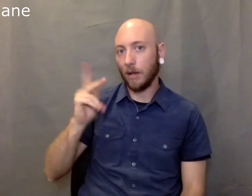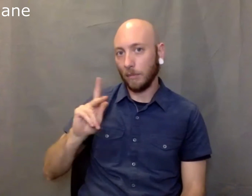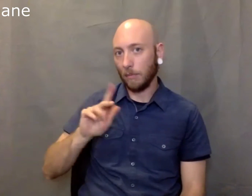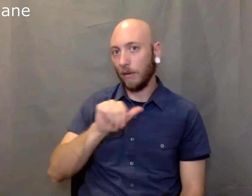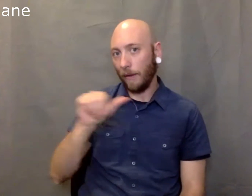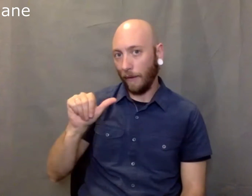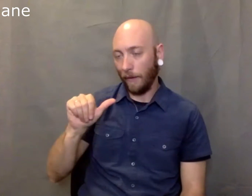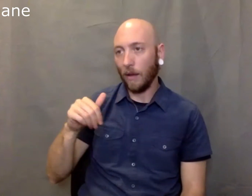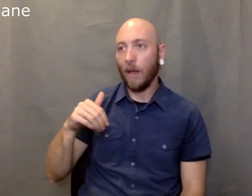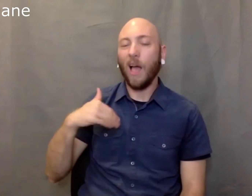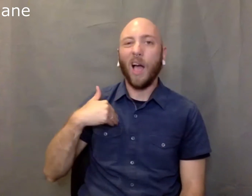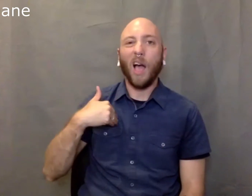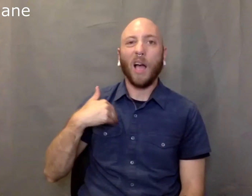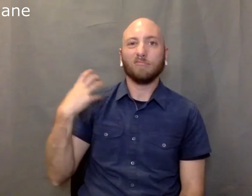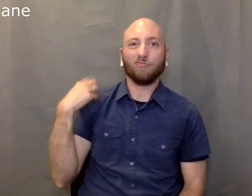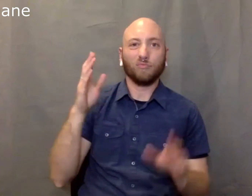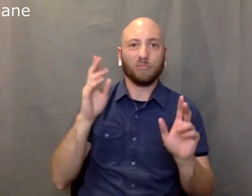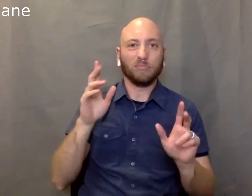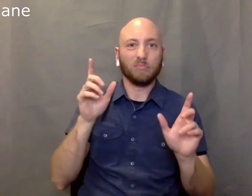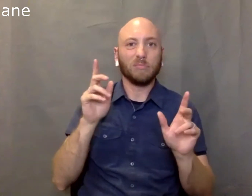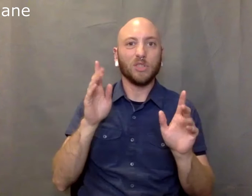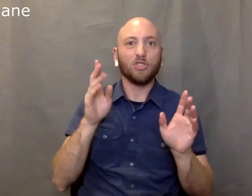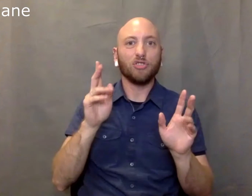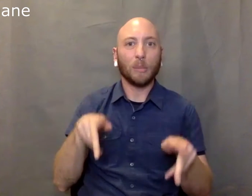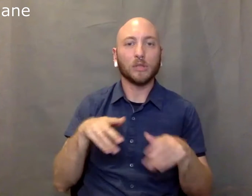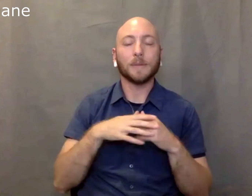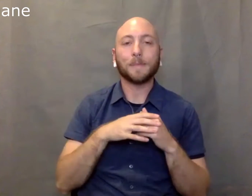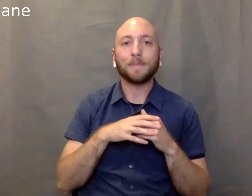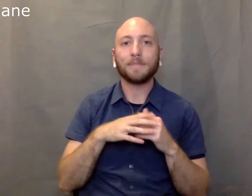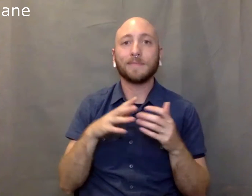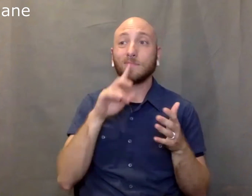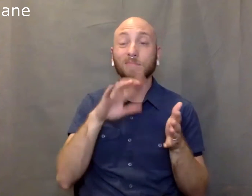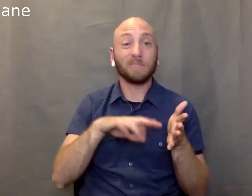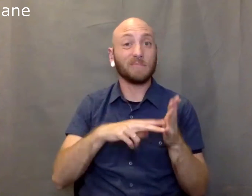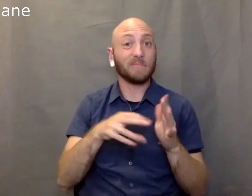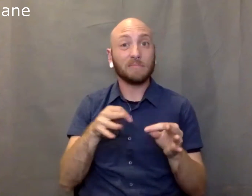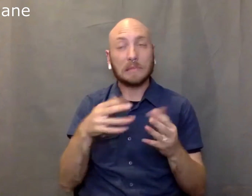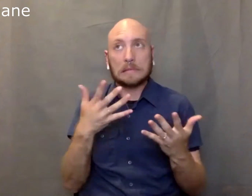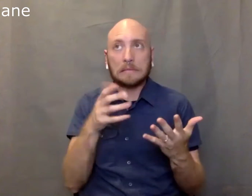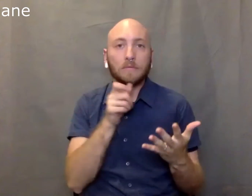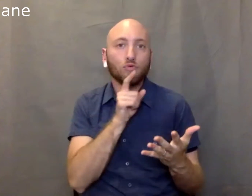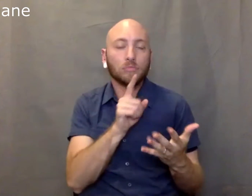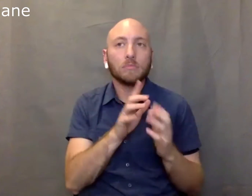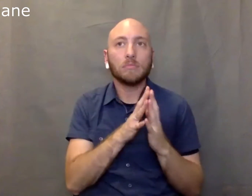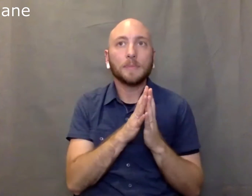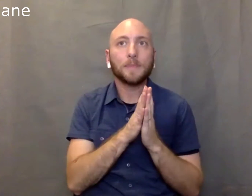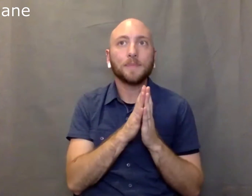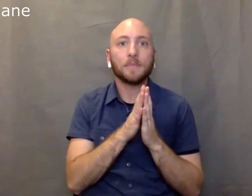Honestly, I don't even really know how to fully define it. All I can say is that so there's the area within